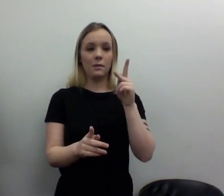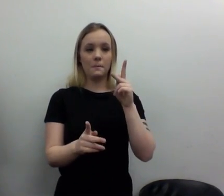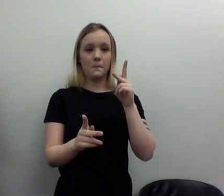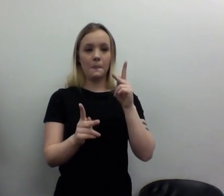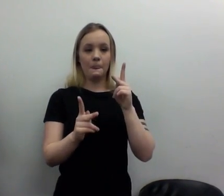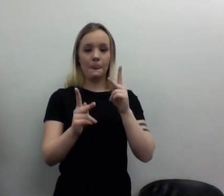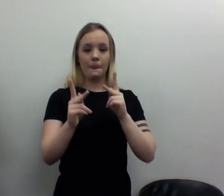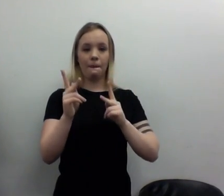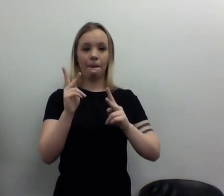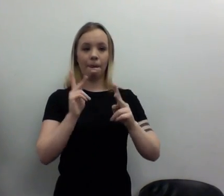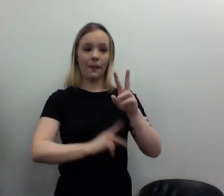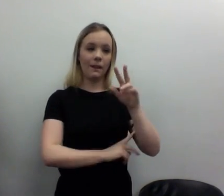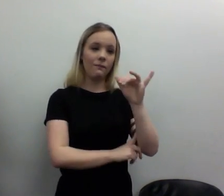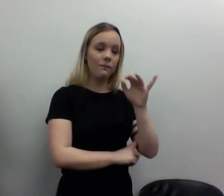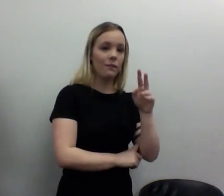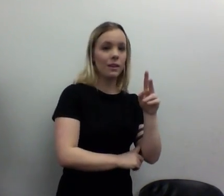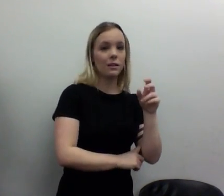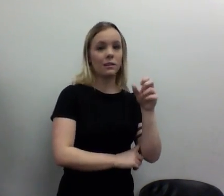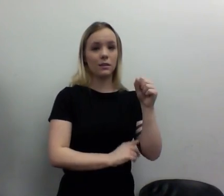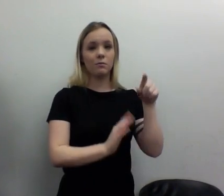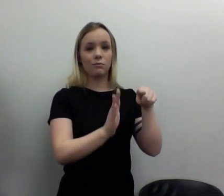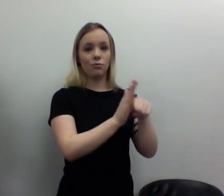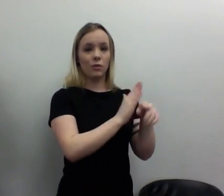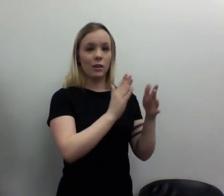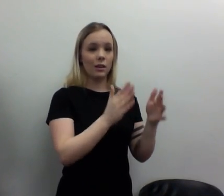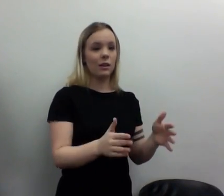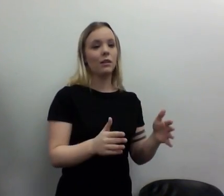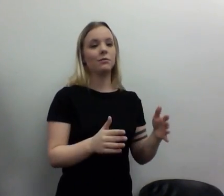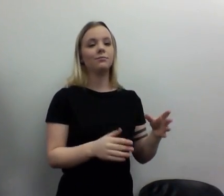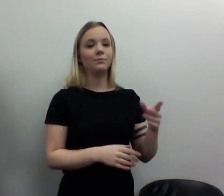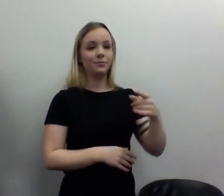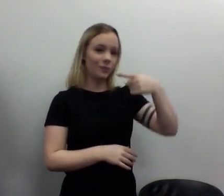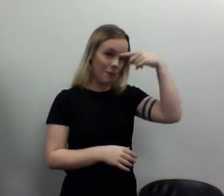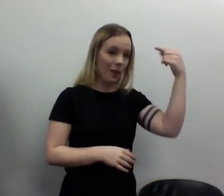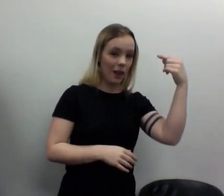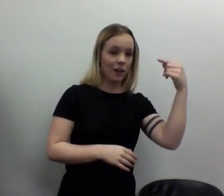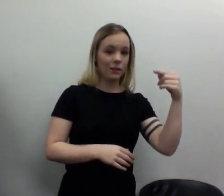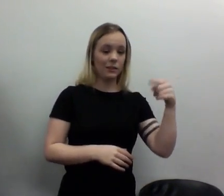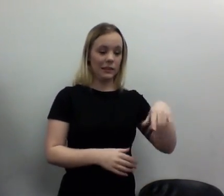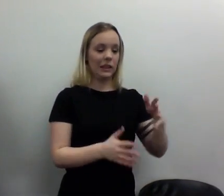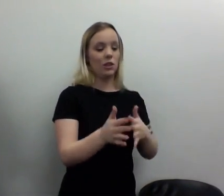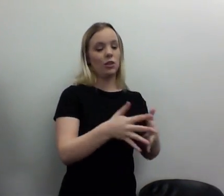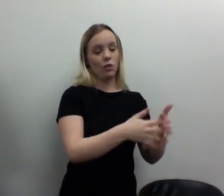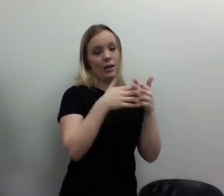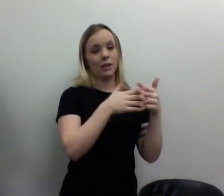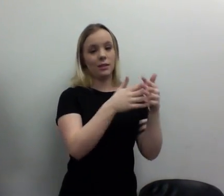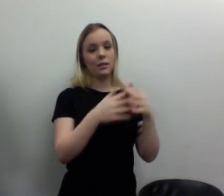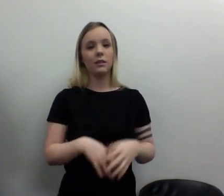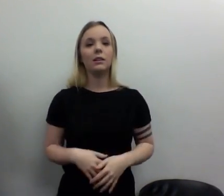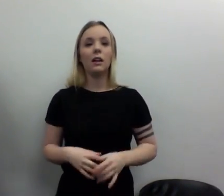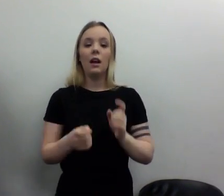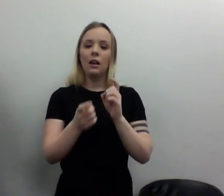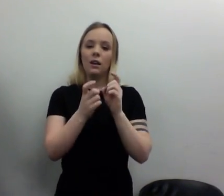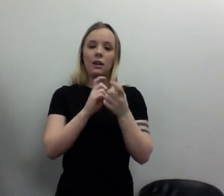homicides are African Americans in the United States. So there are changes in factors and changes in types